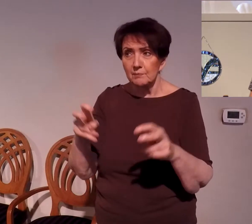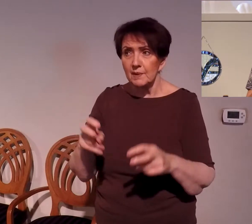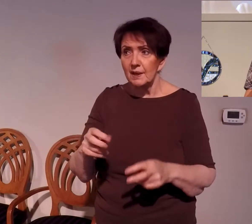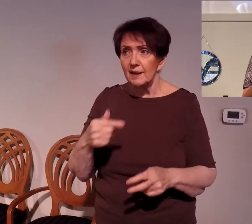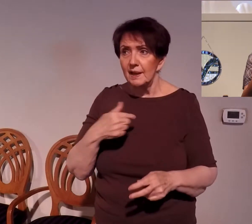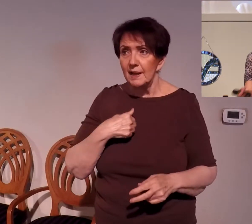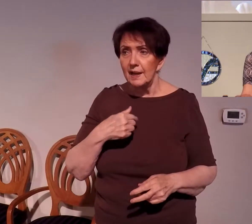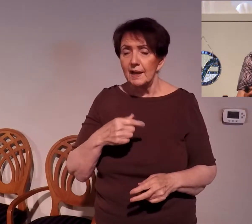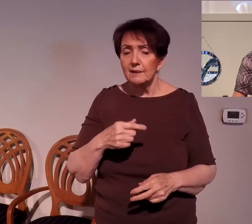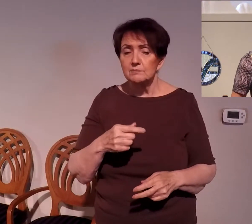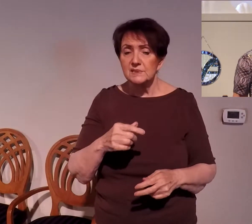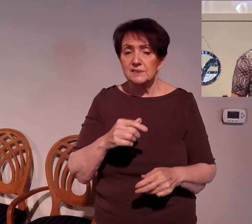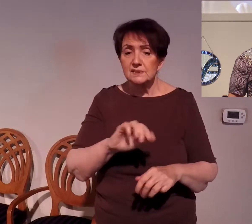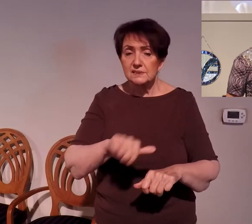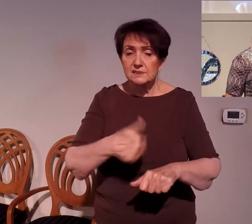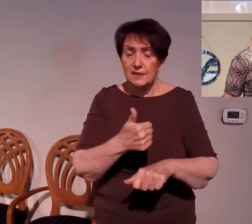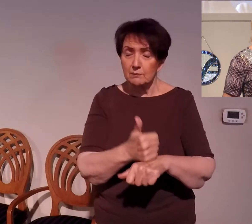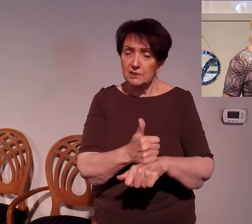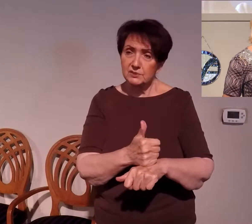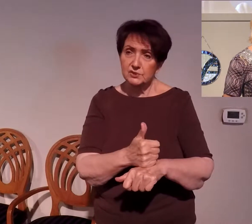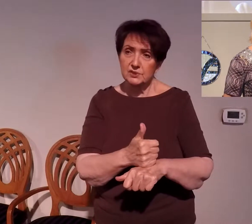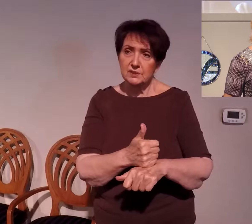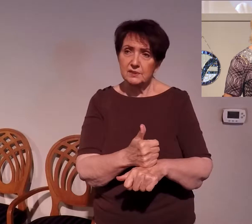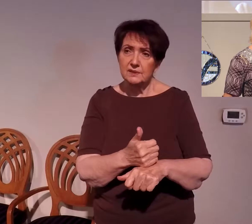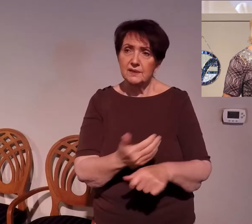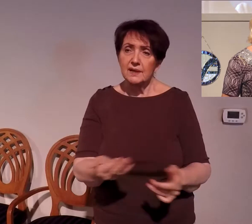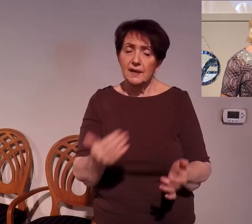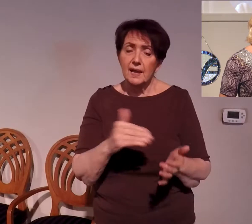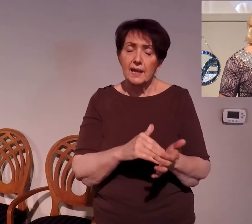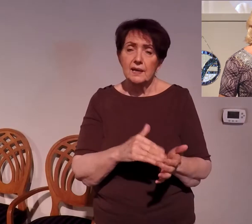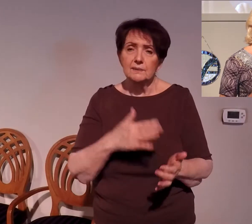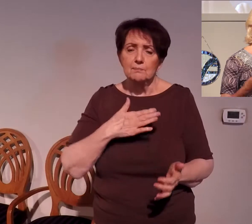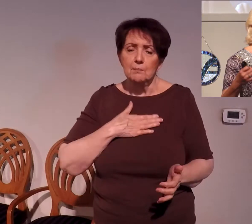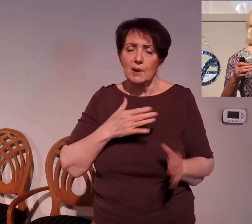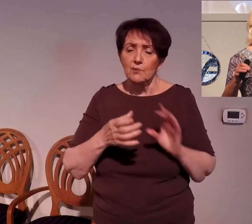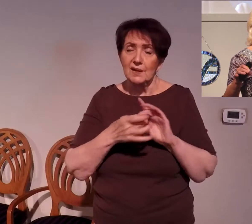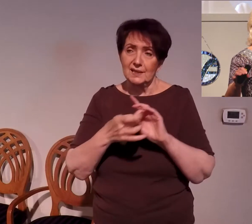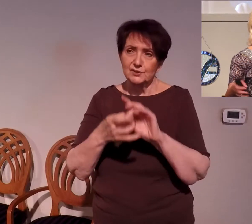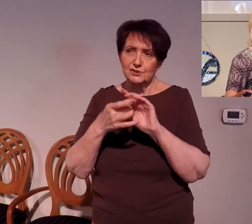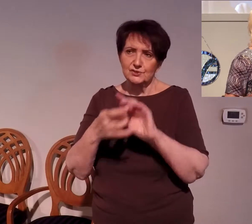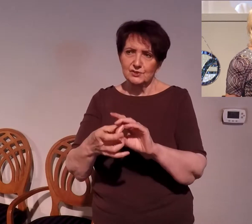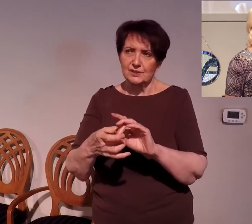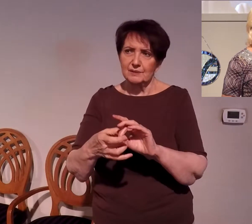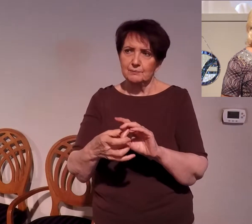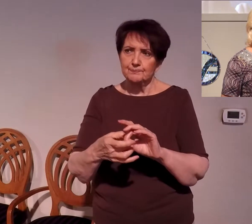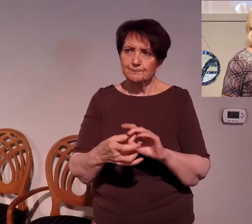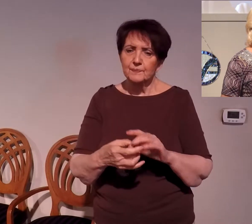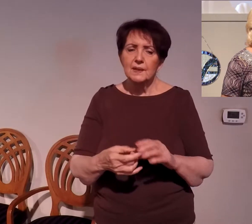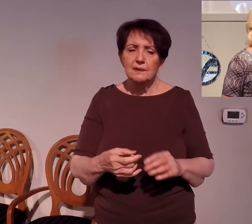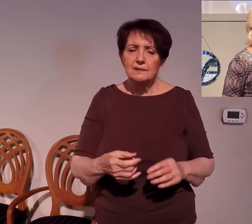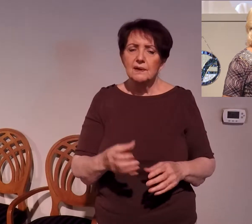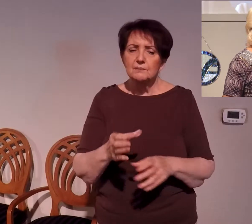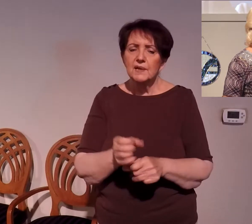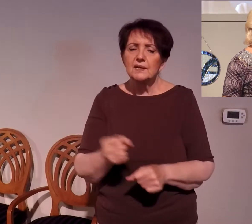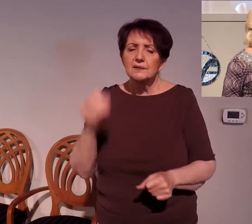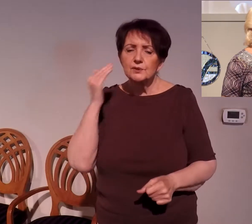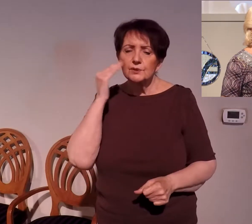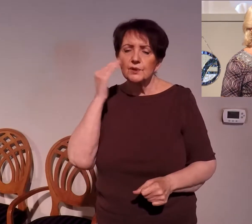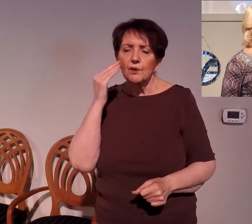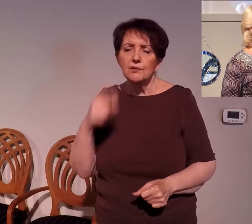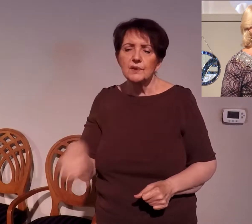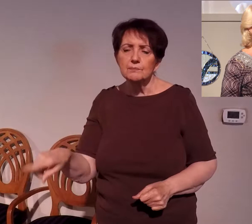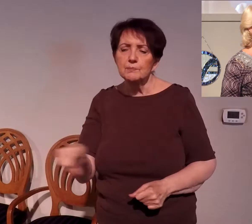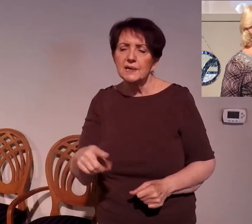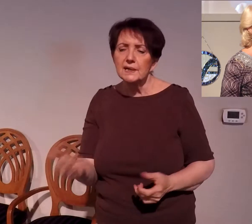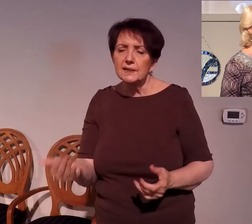I'm re-establishing my awareness, my relationship. I'm reacquainting myself with the medicine